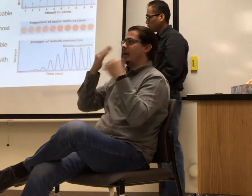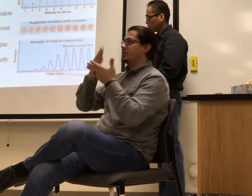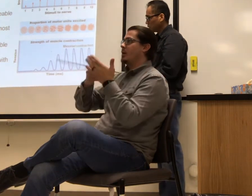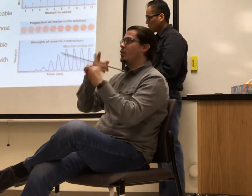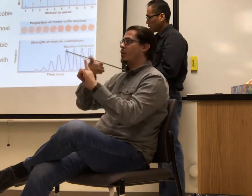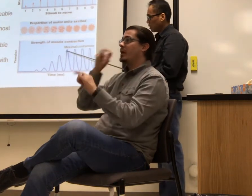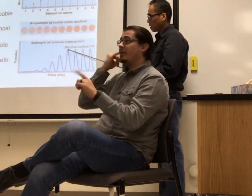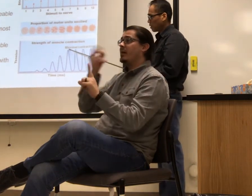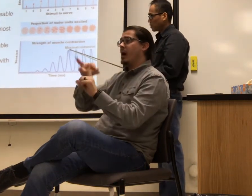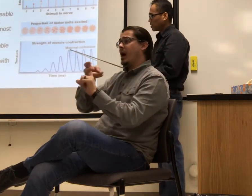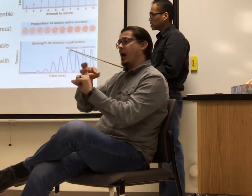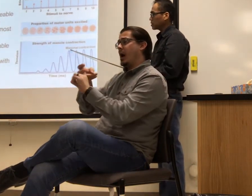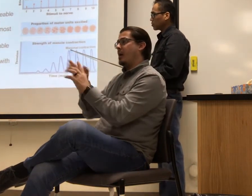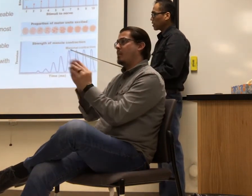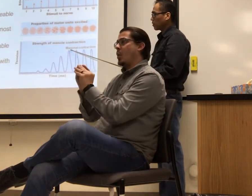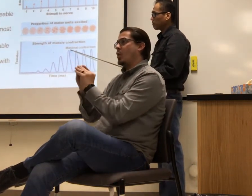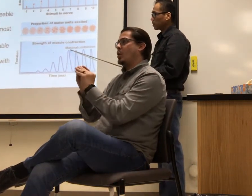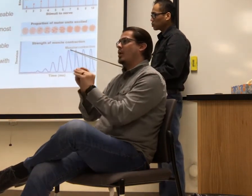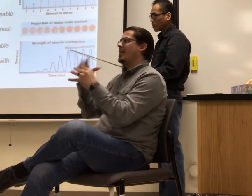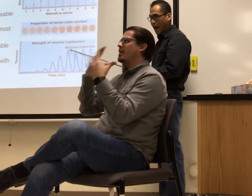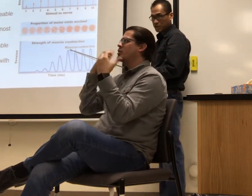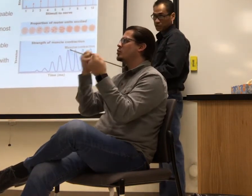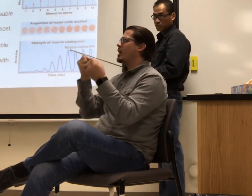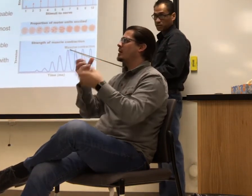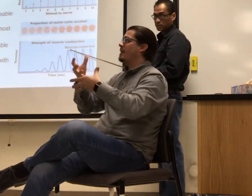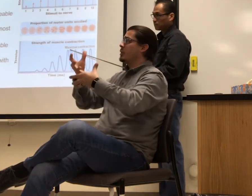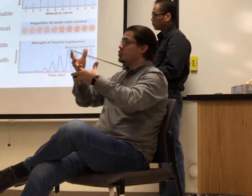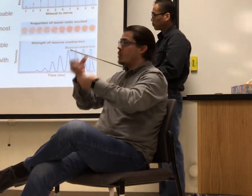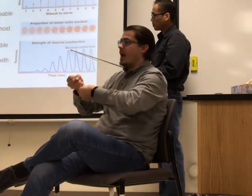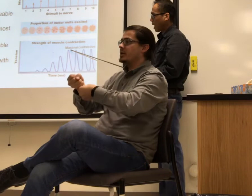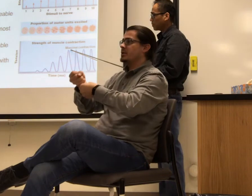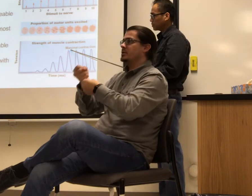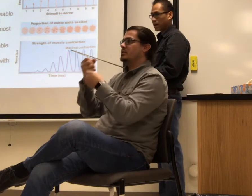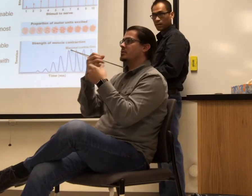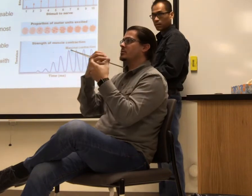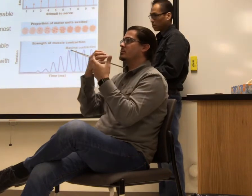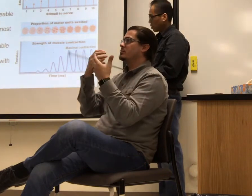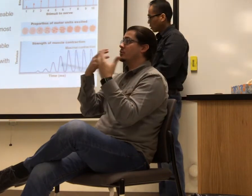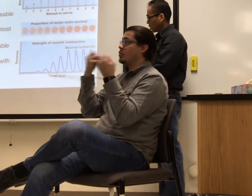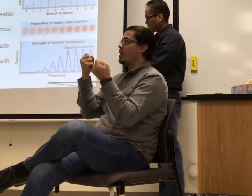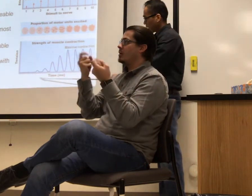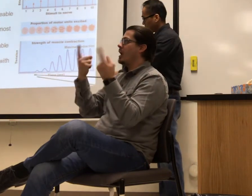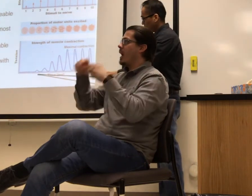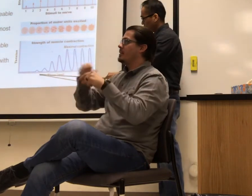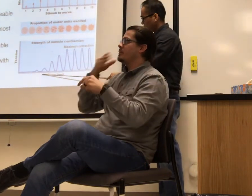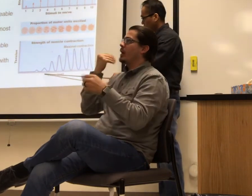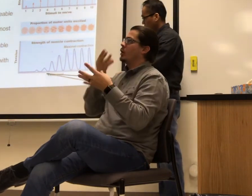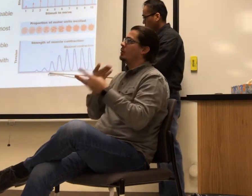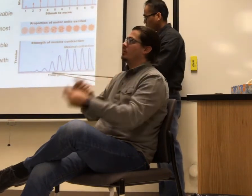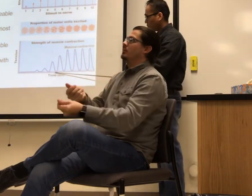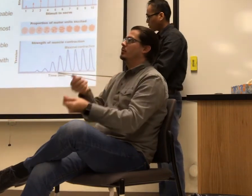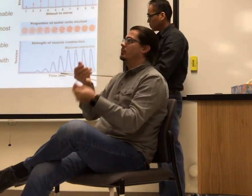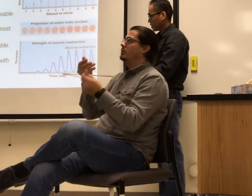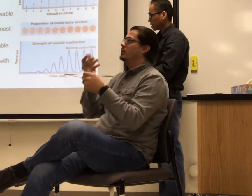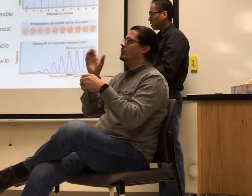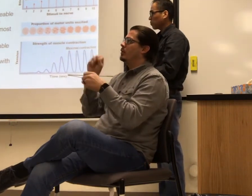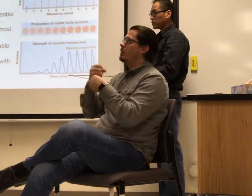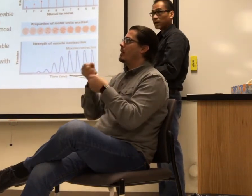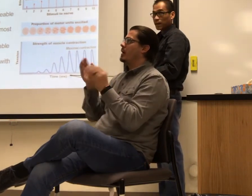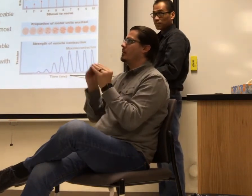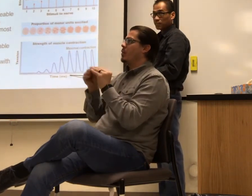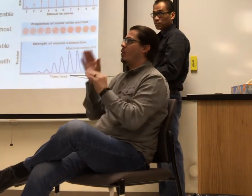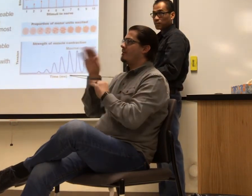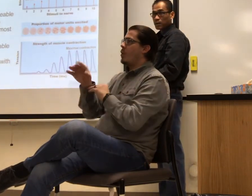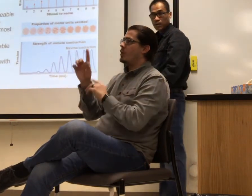motor units, the strength of contraction happens better, okay? I mean, you generate more force basically